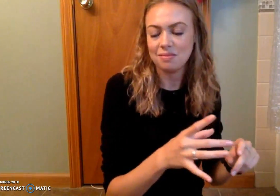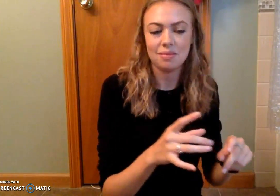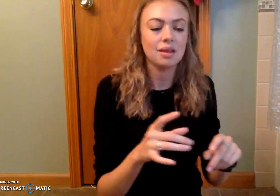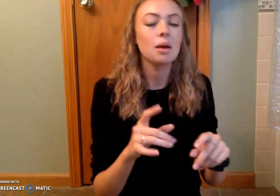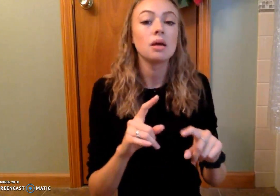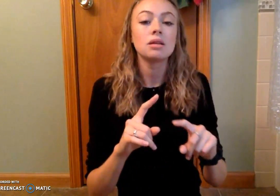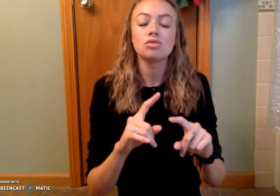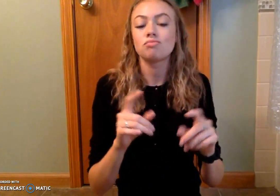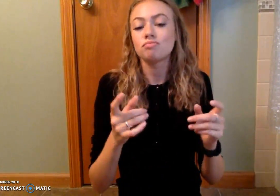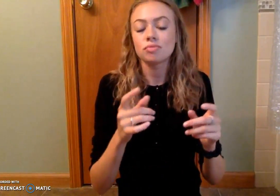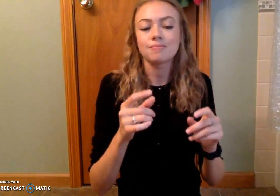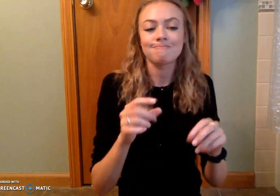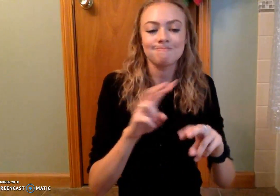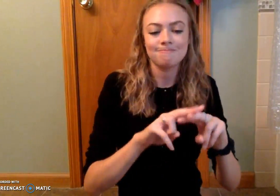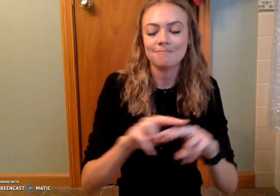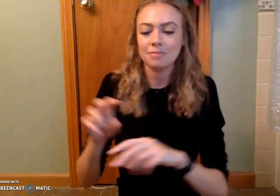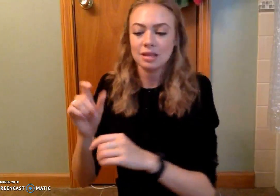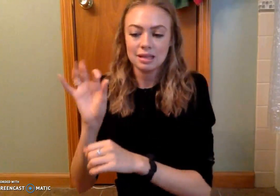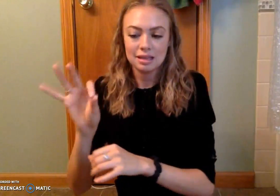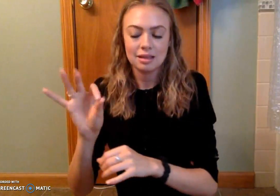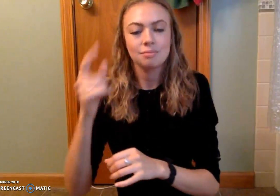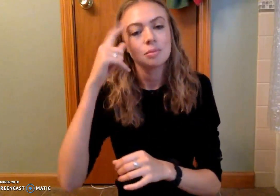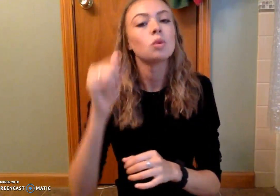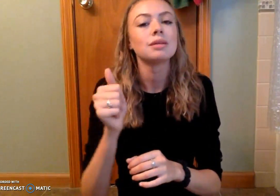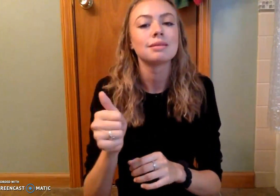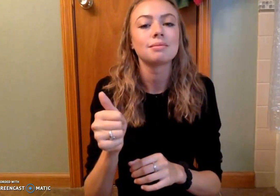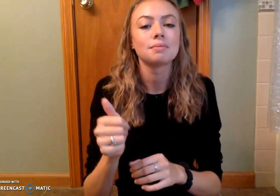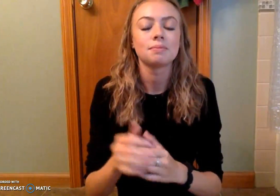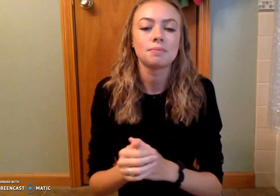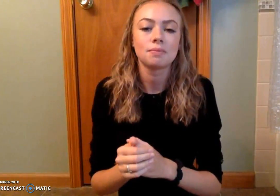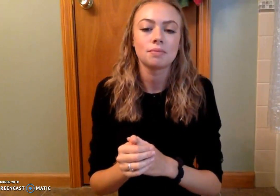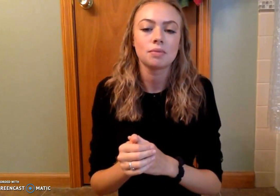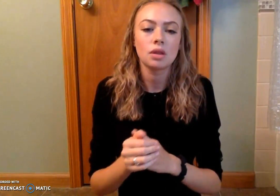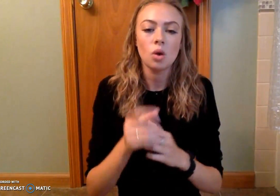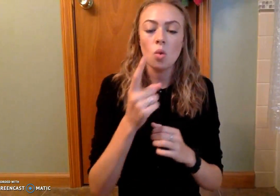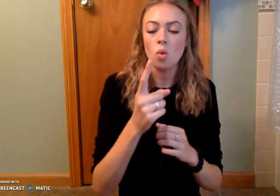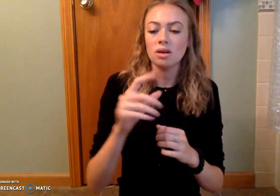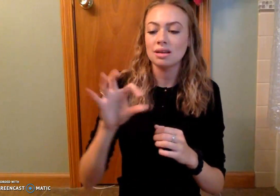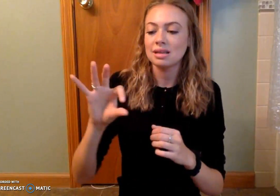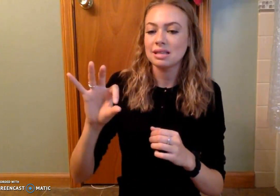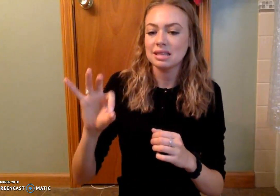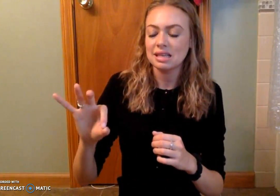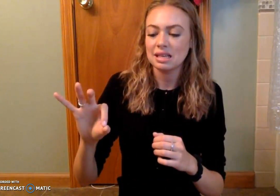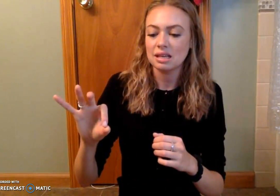1 9-inch unbaked deep dish pie crust. Again,